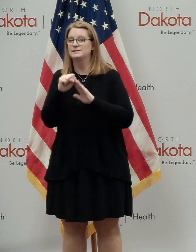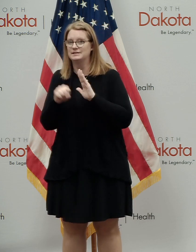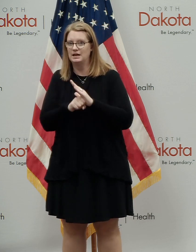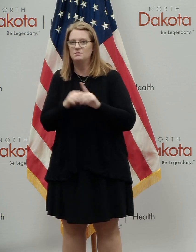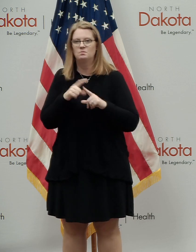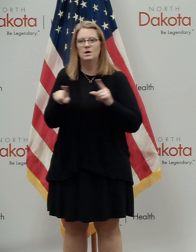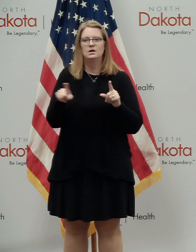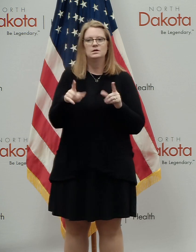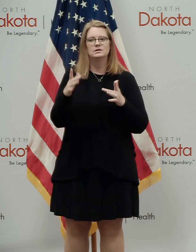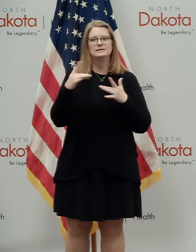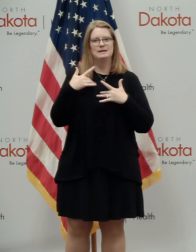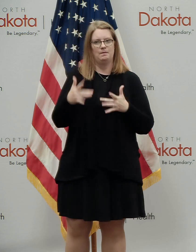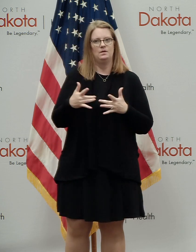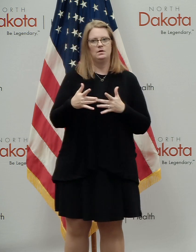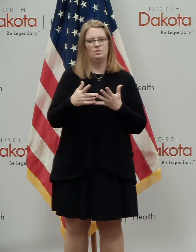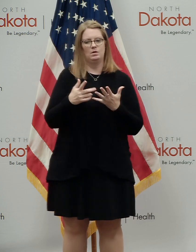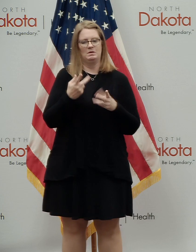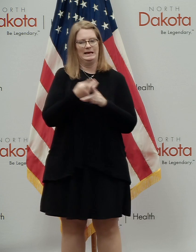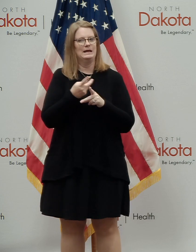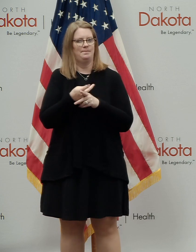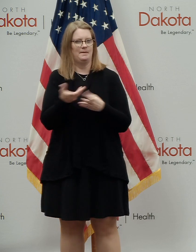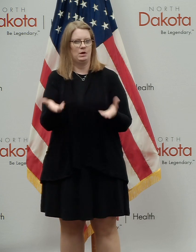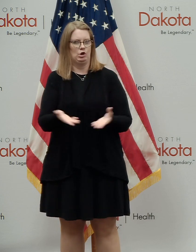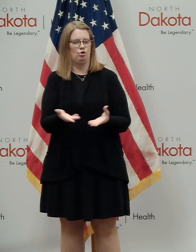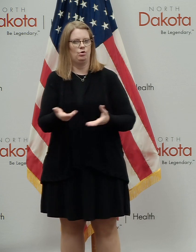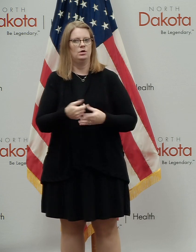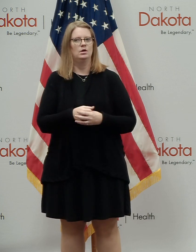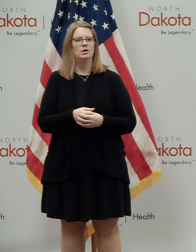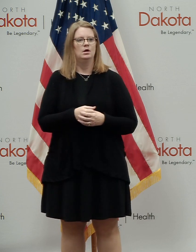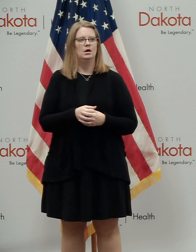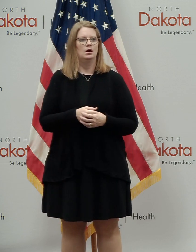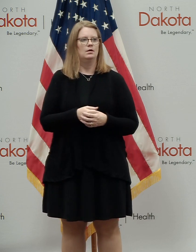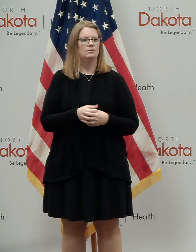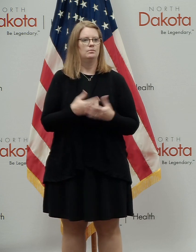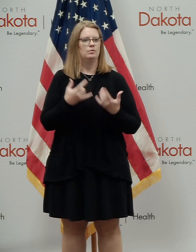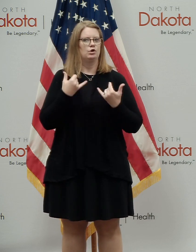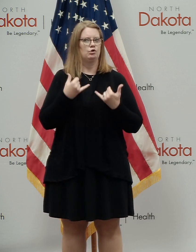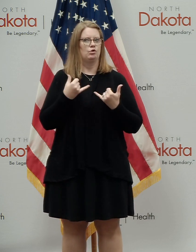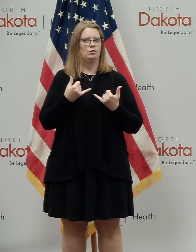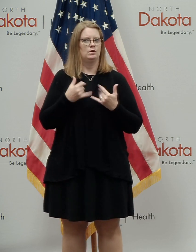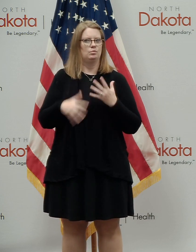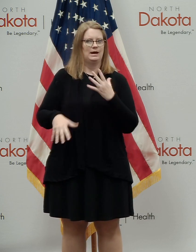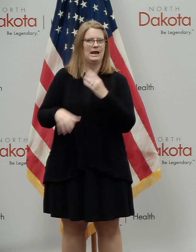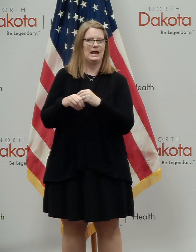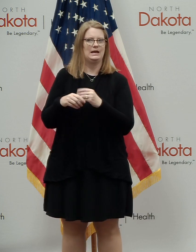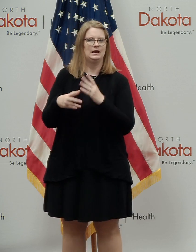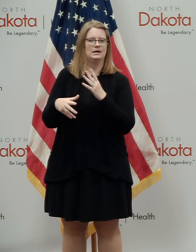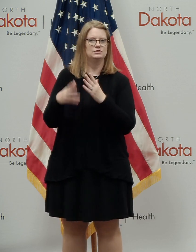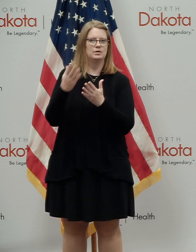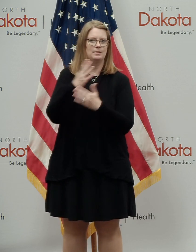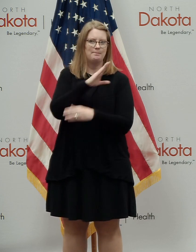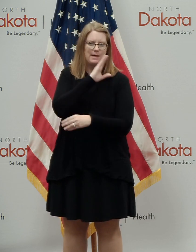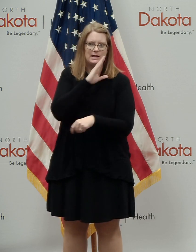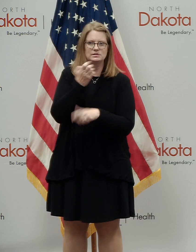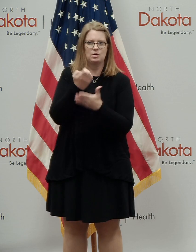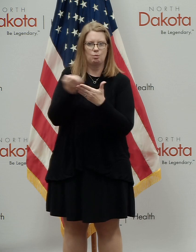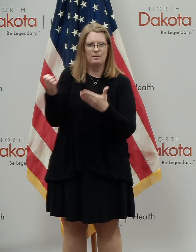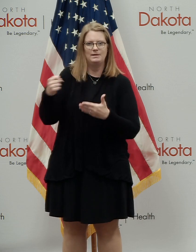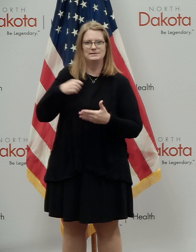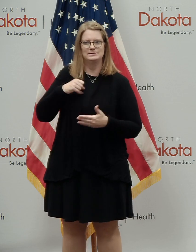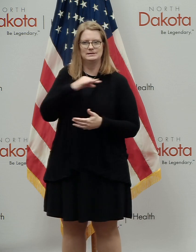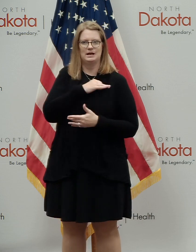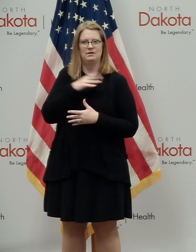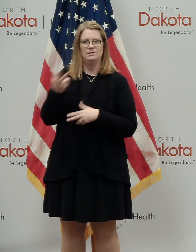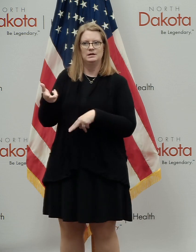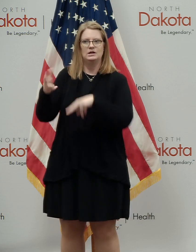general philosophy is no. And I can tell you that currently we're bringing in extra beds, equipment, and staff to